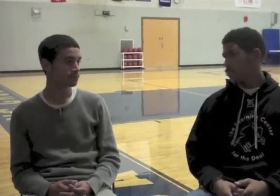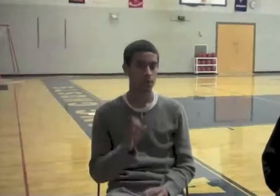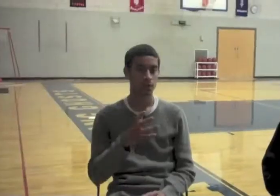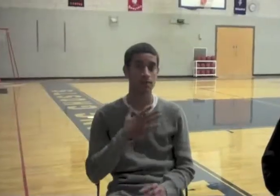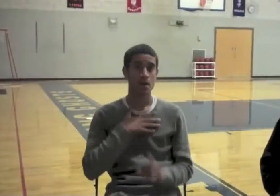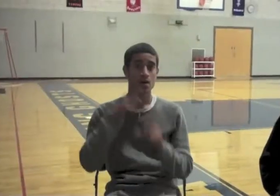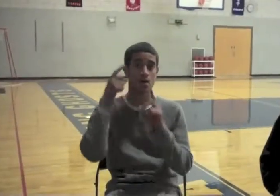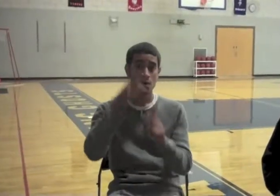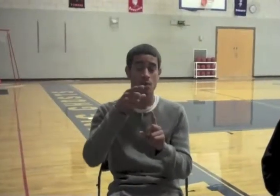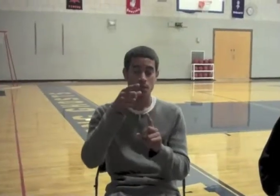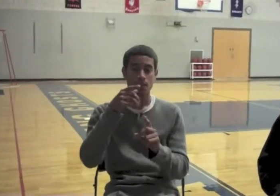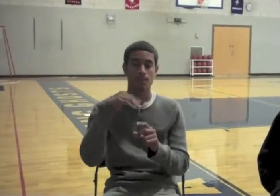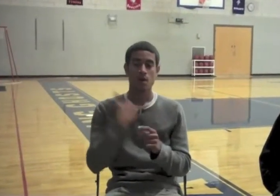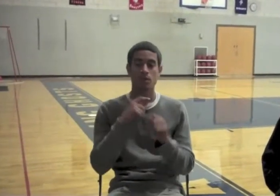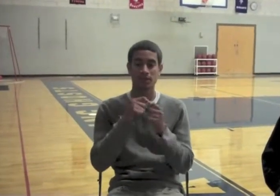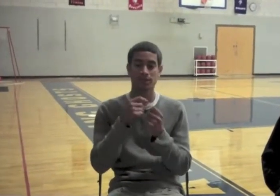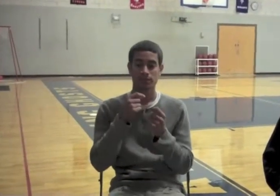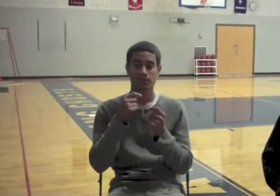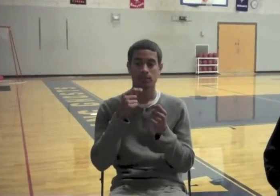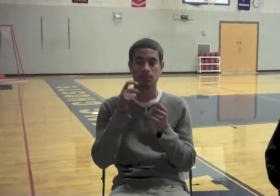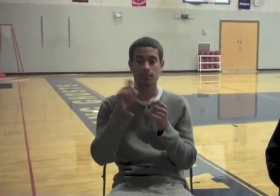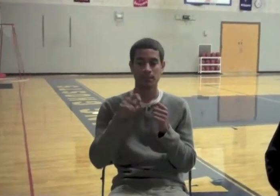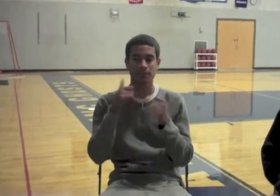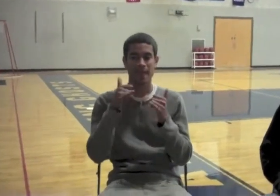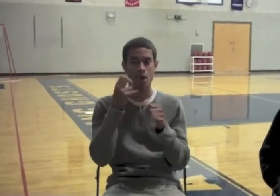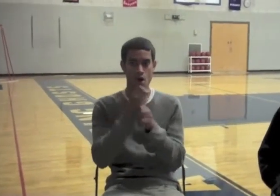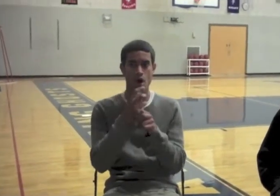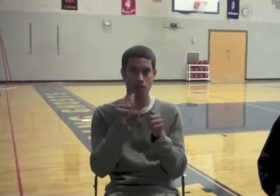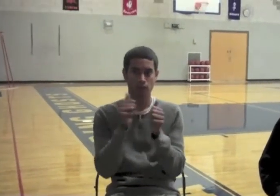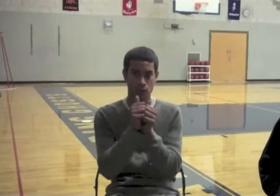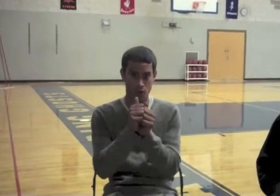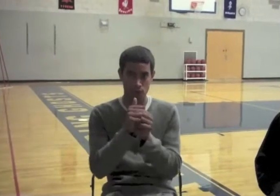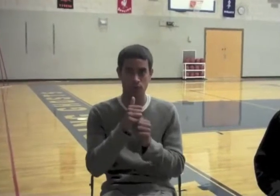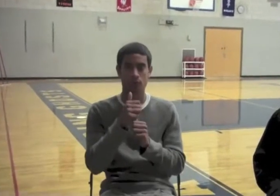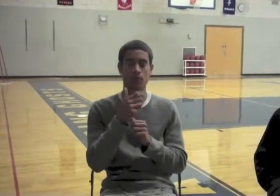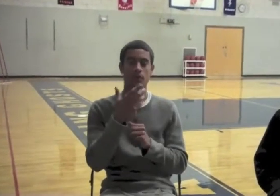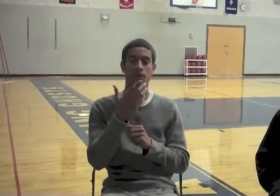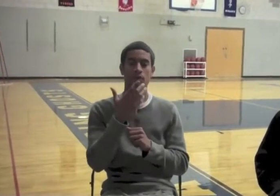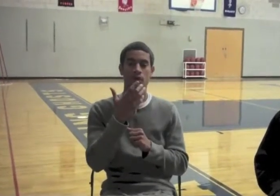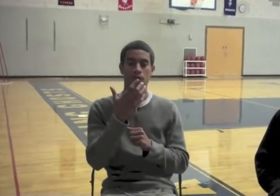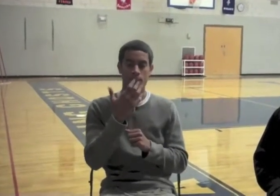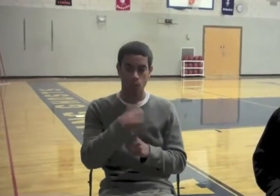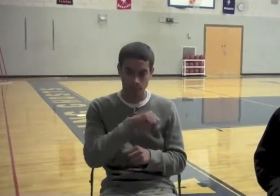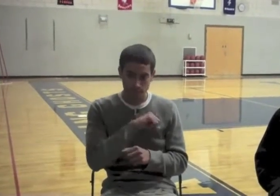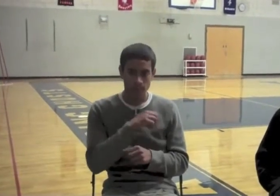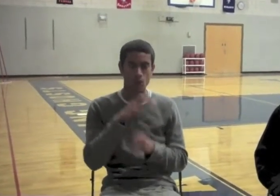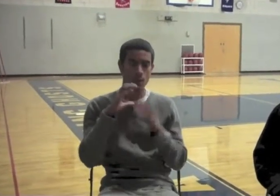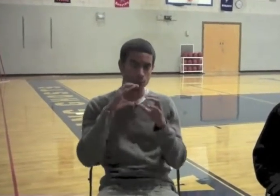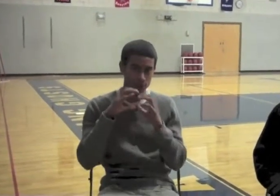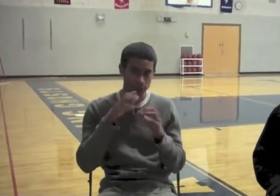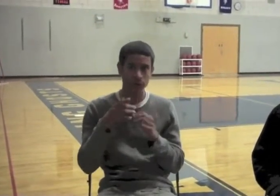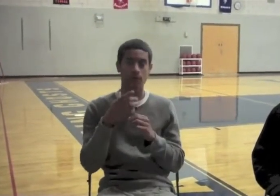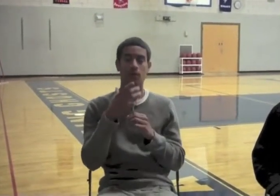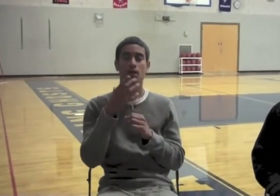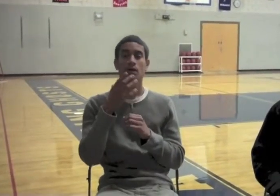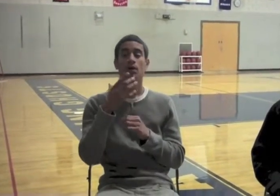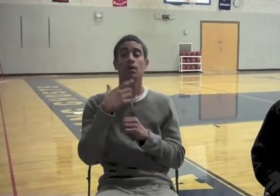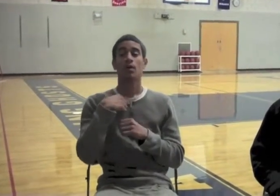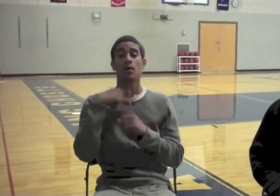Yeah, and my goals as a team are that we continue to work well together, we work on communication and keeping a good